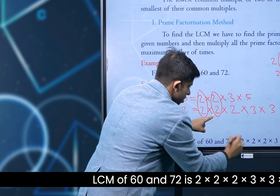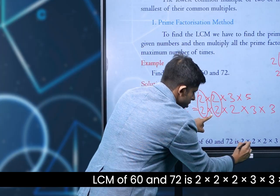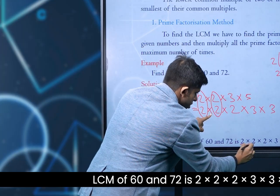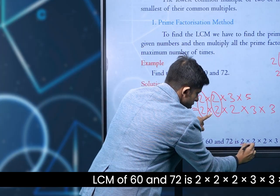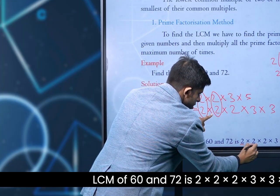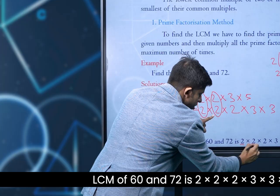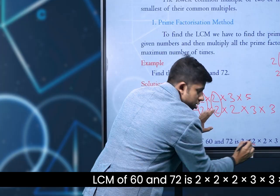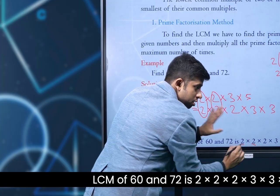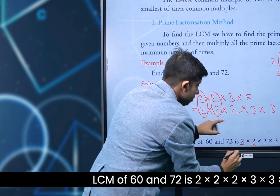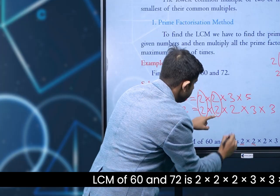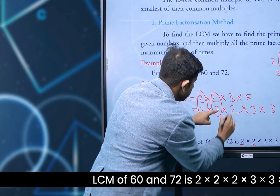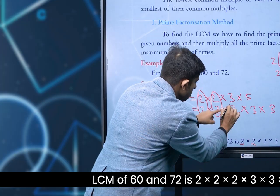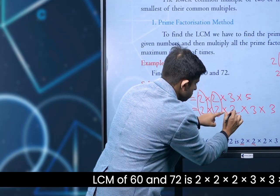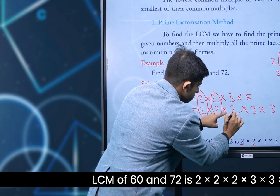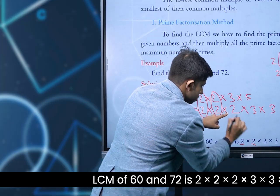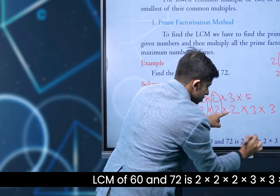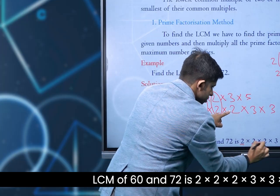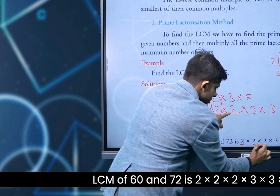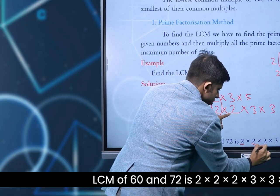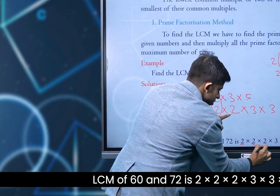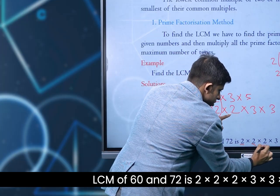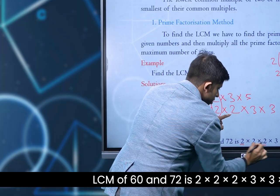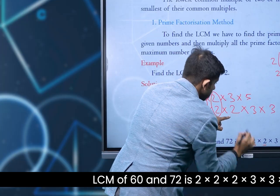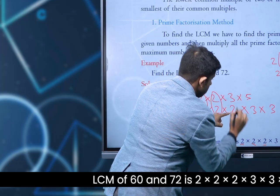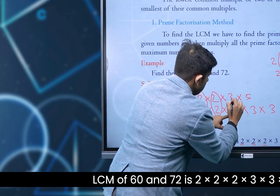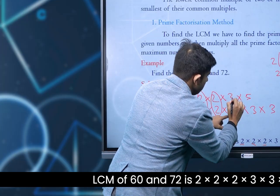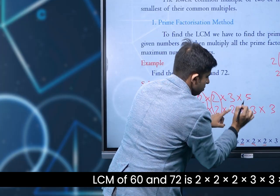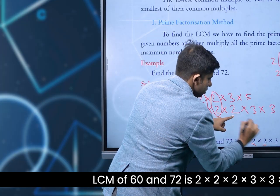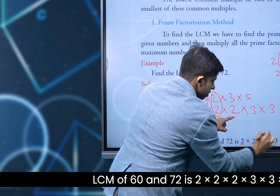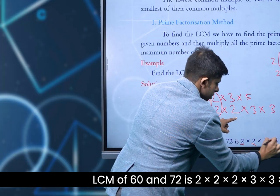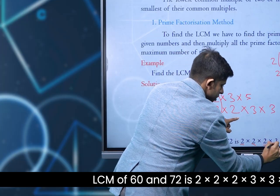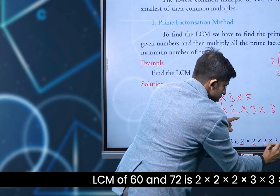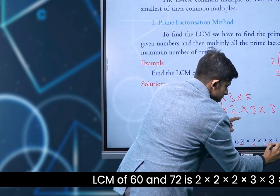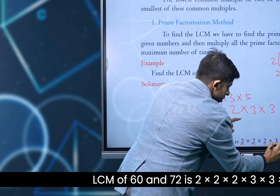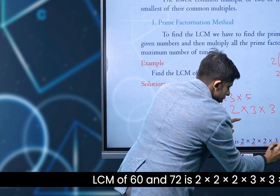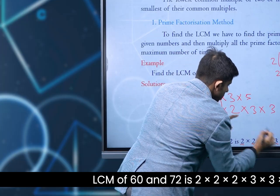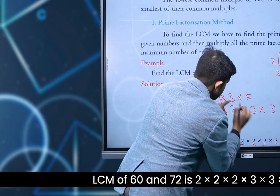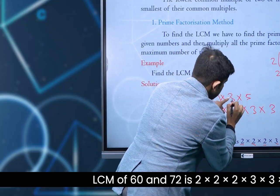LCM of 60 and 72 is 2 into 2 into 2 into 3 into 3 into 5,